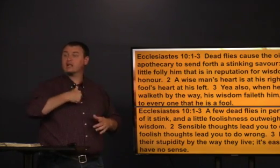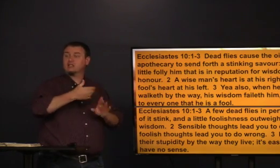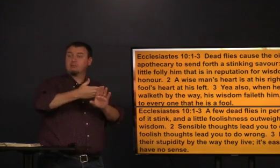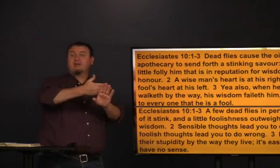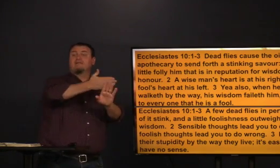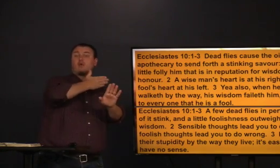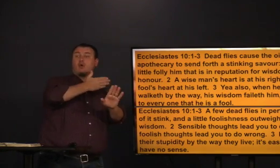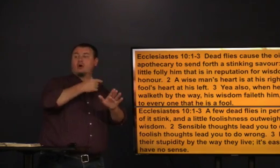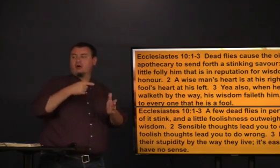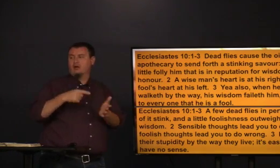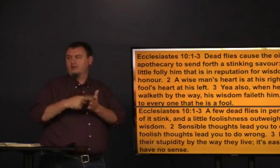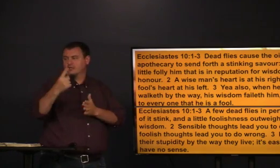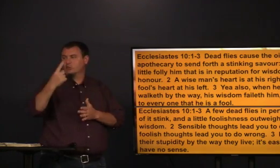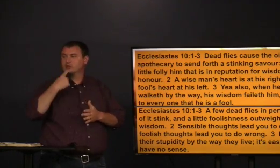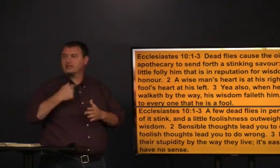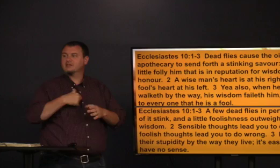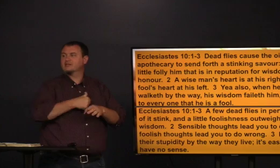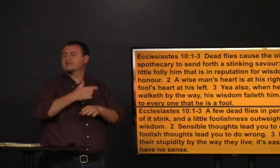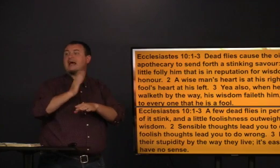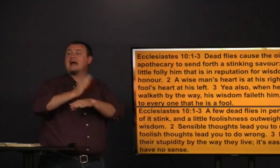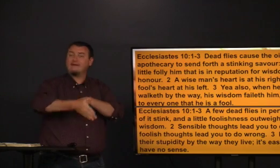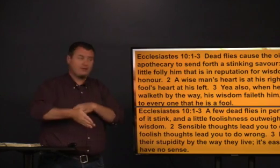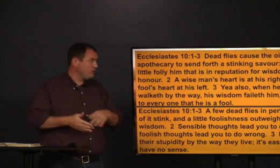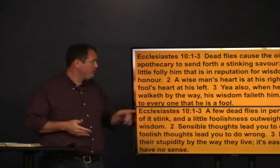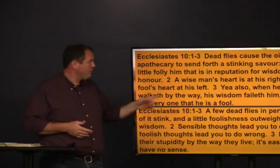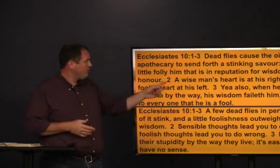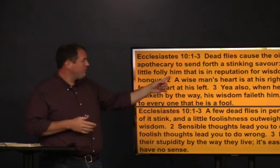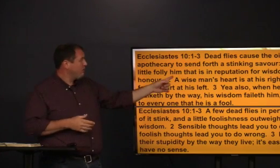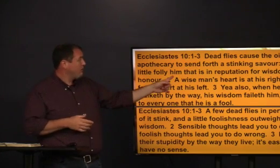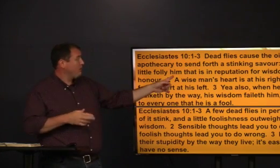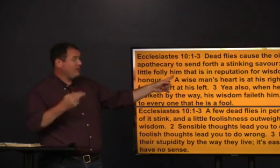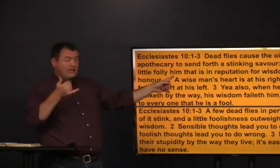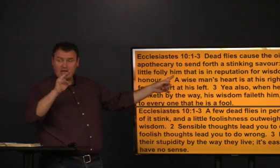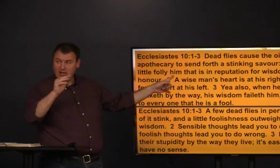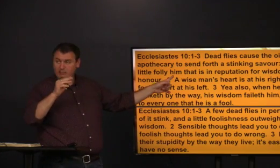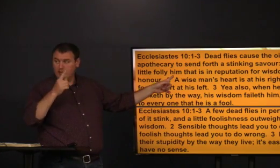us before. This one tells us after. Him,